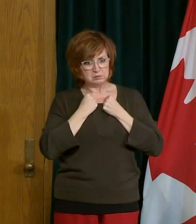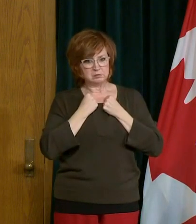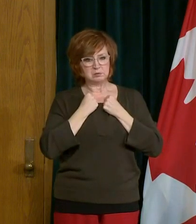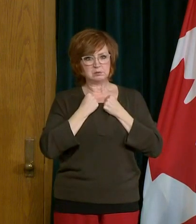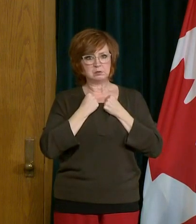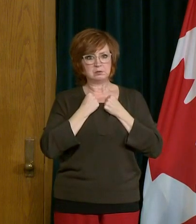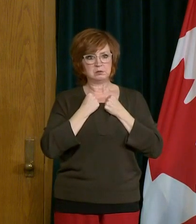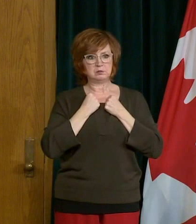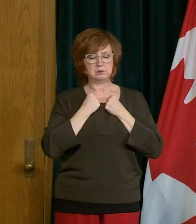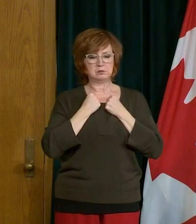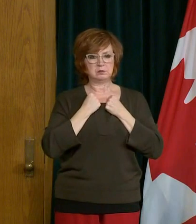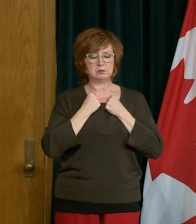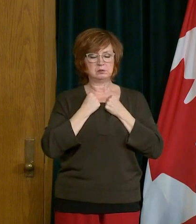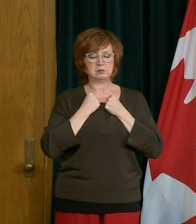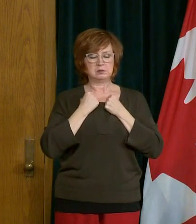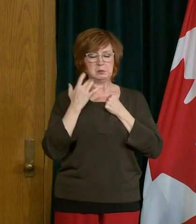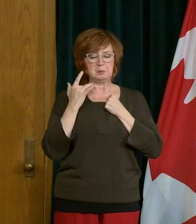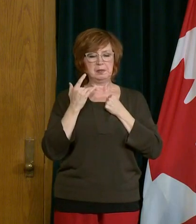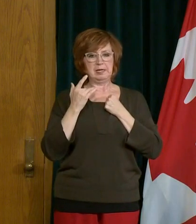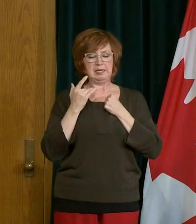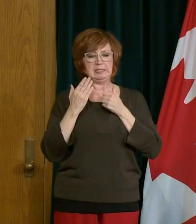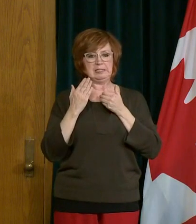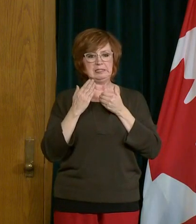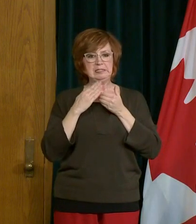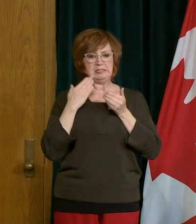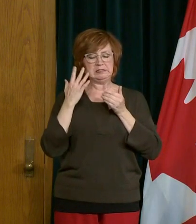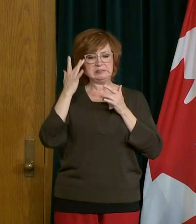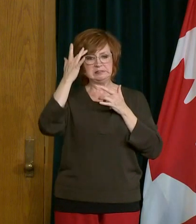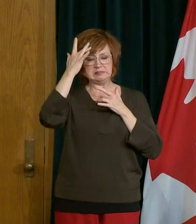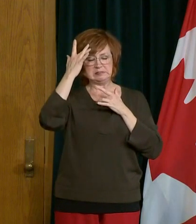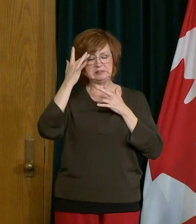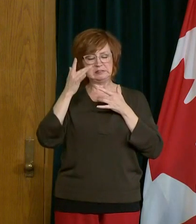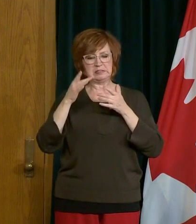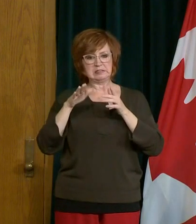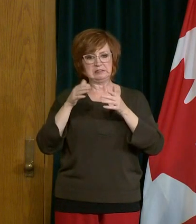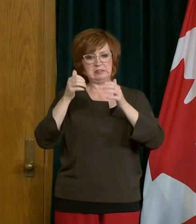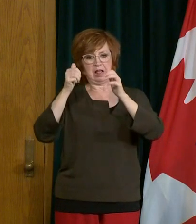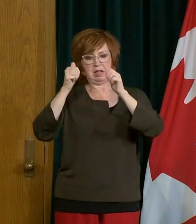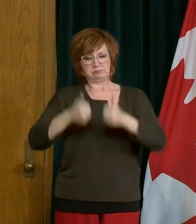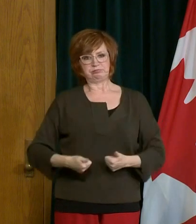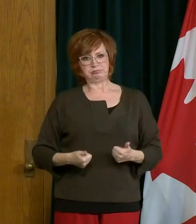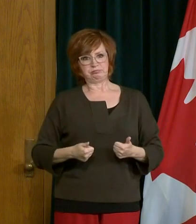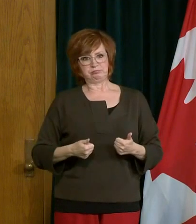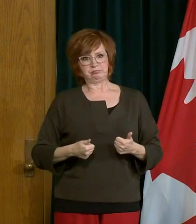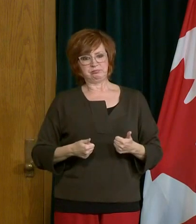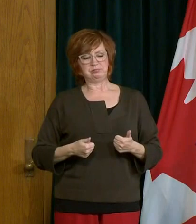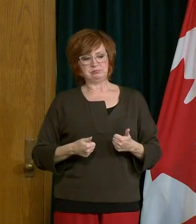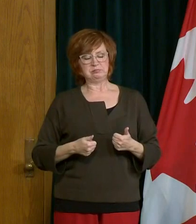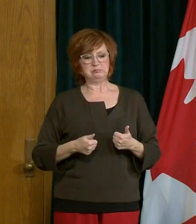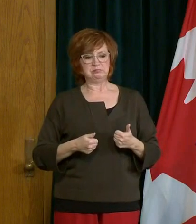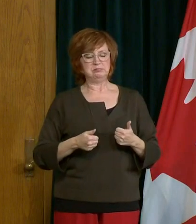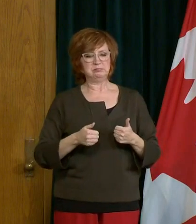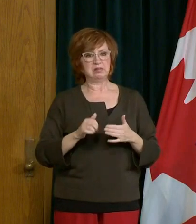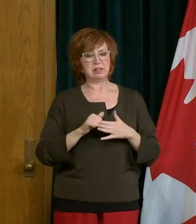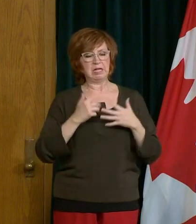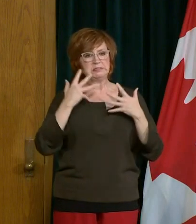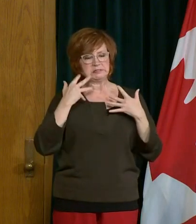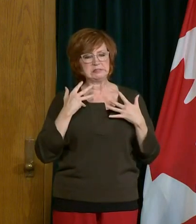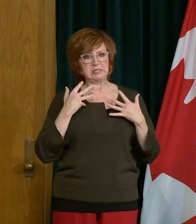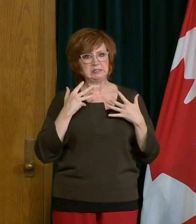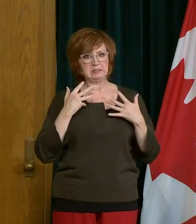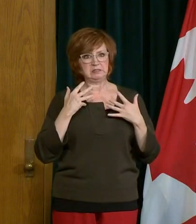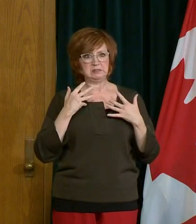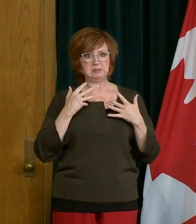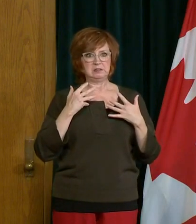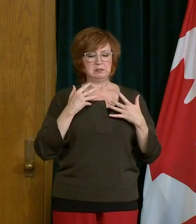it is discriminate. It does affect our elderly. It does affect our elders in our communities, and it does affect the elders that we love in our